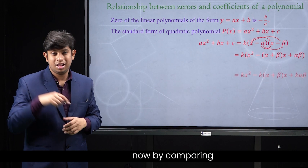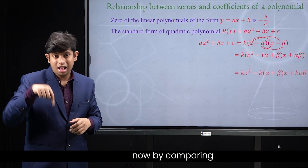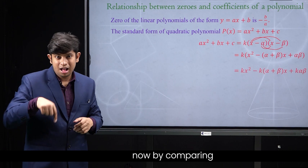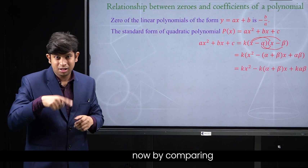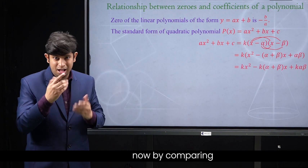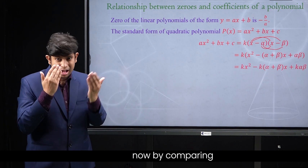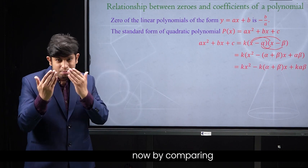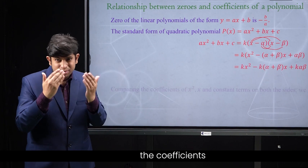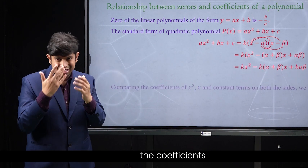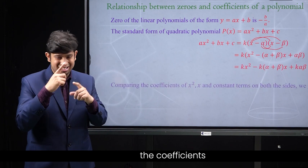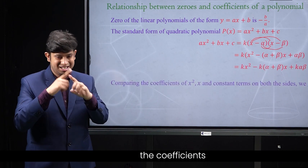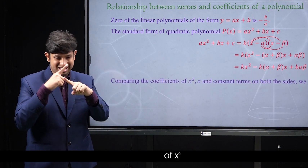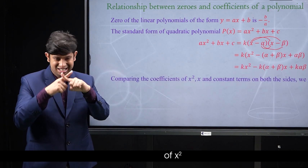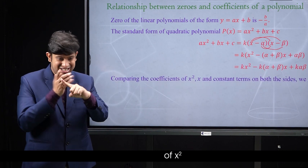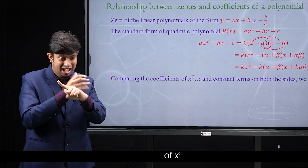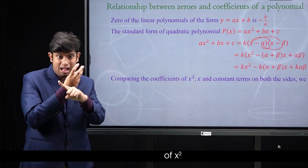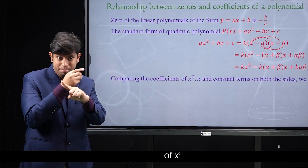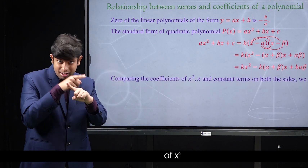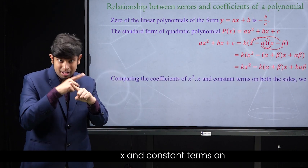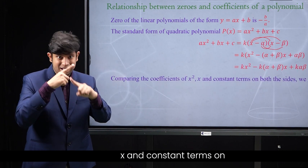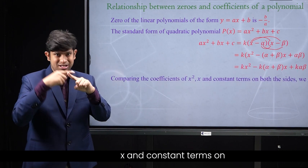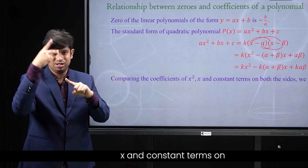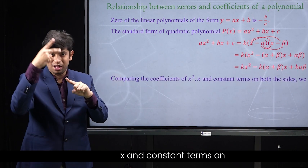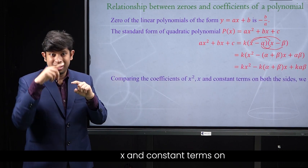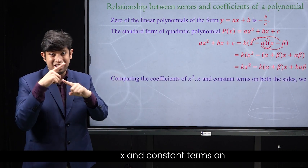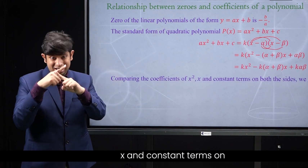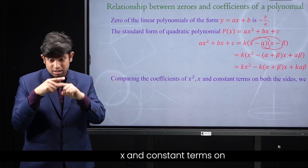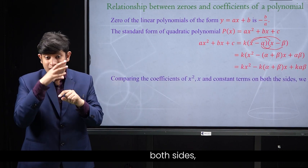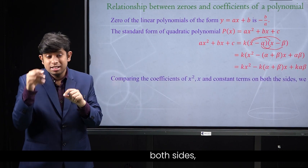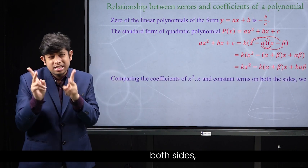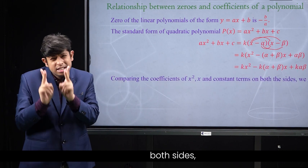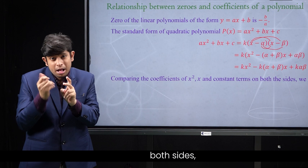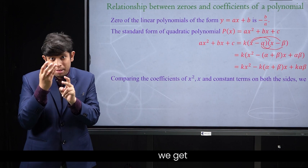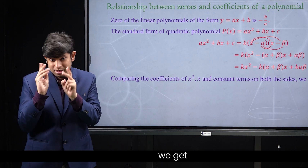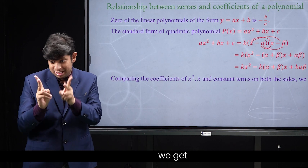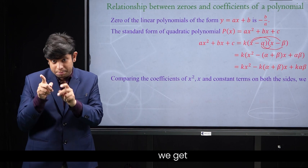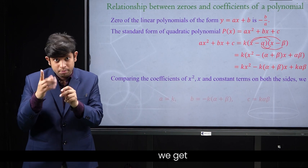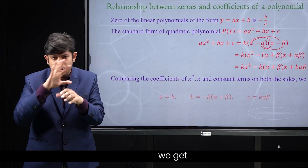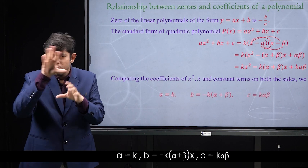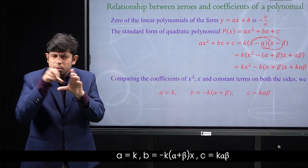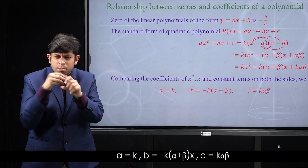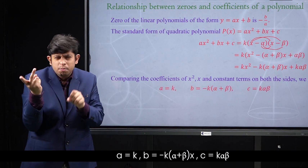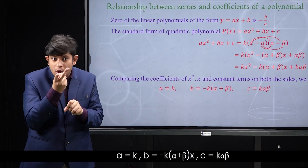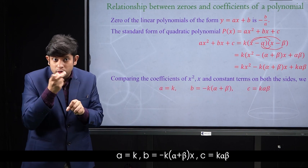Now, by comparing the coefficients of x square, x and constant terms on both sides, we get a equal to